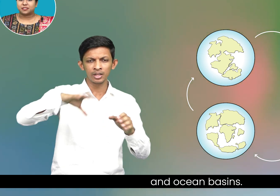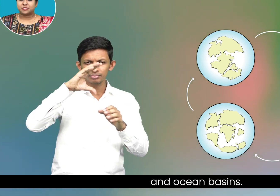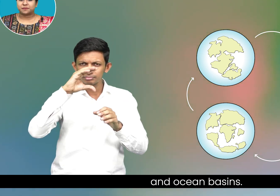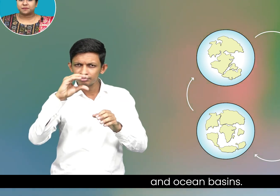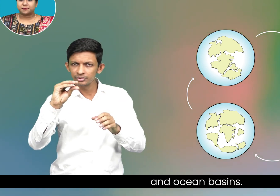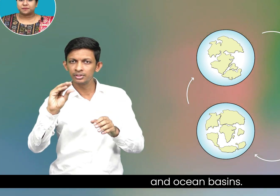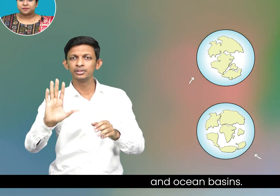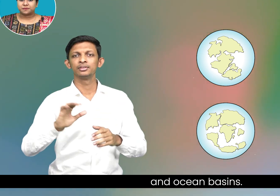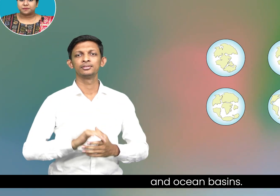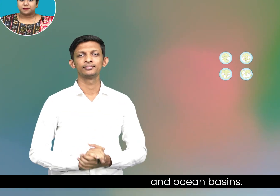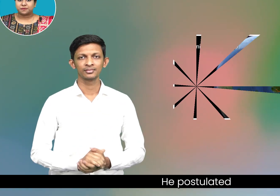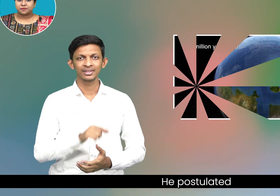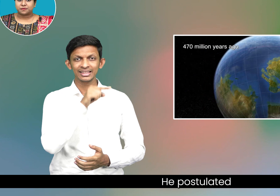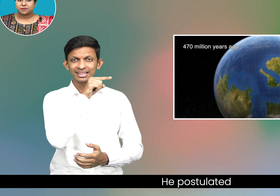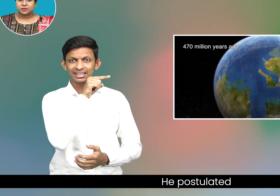basins.